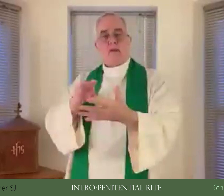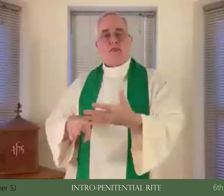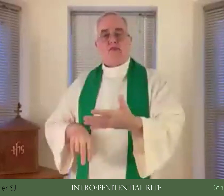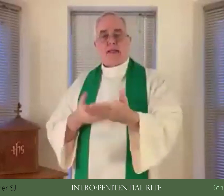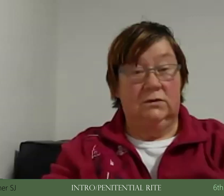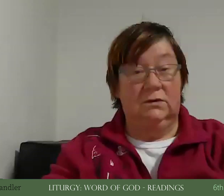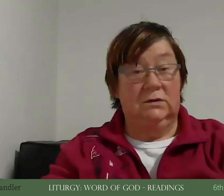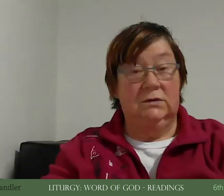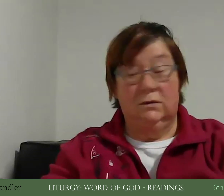the reading.